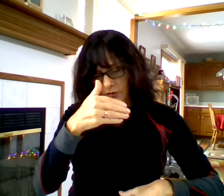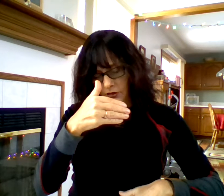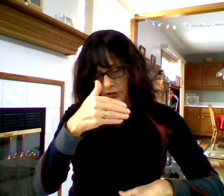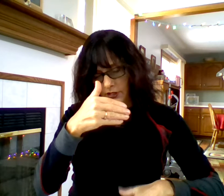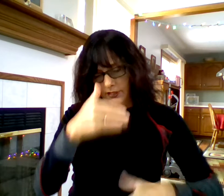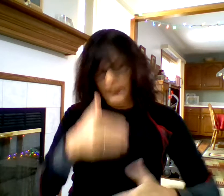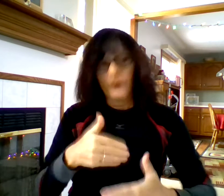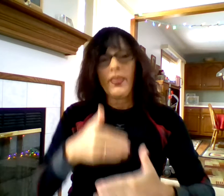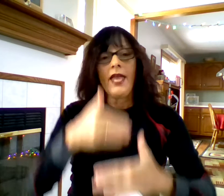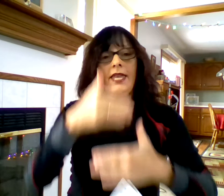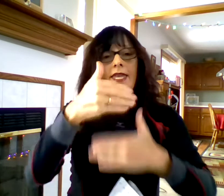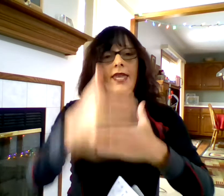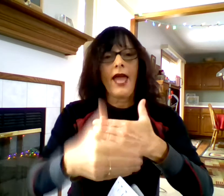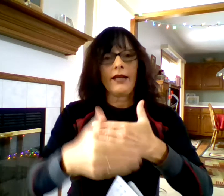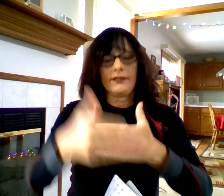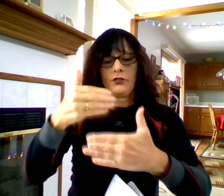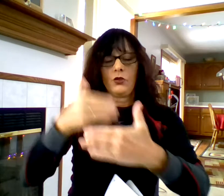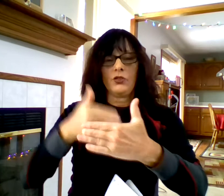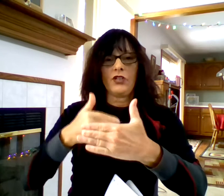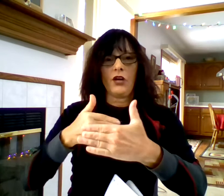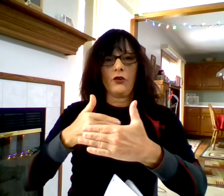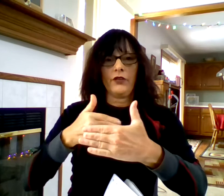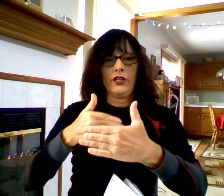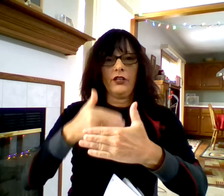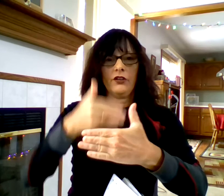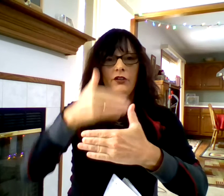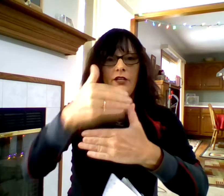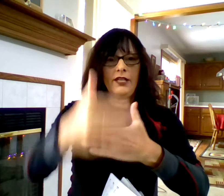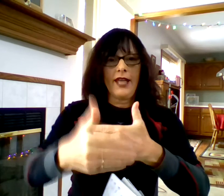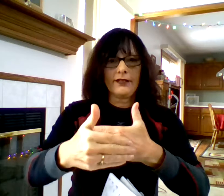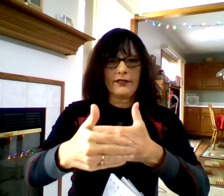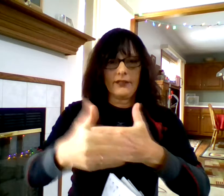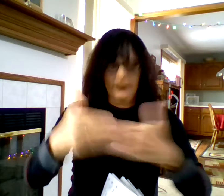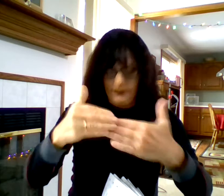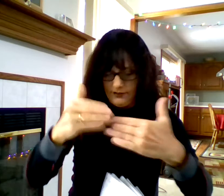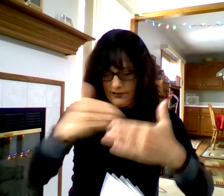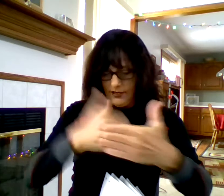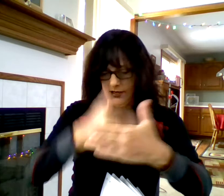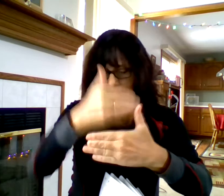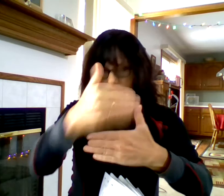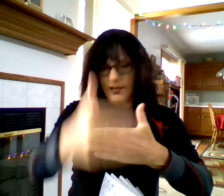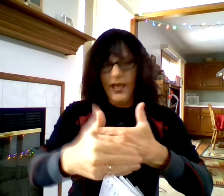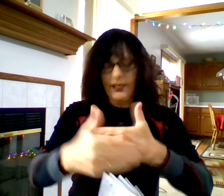Just looking to see. Next. So you start over here. Next.